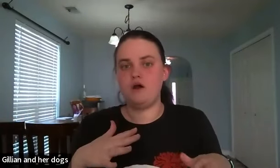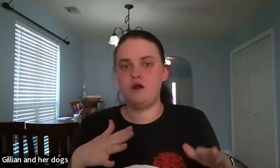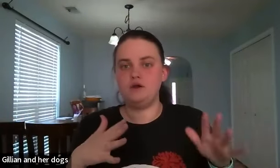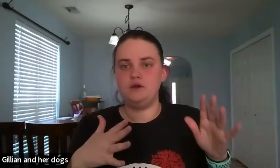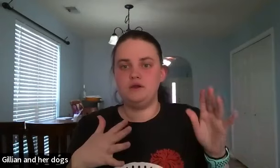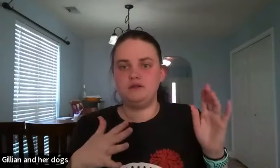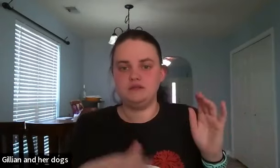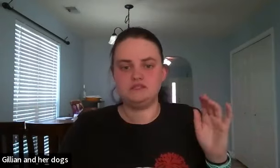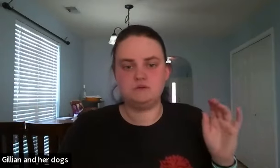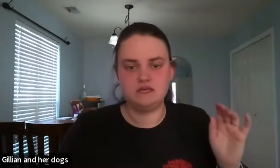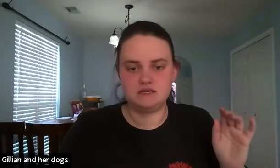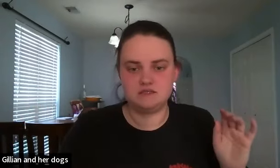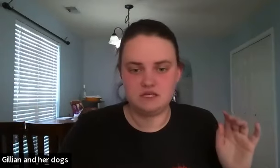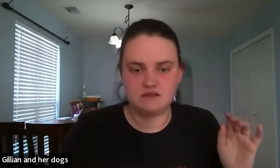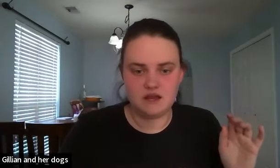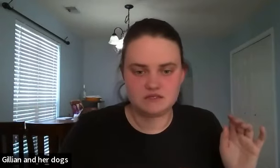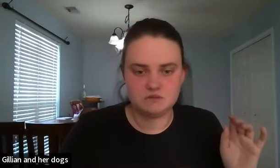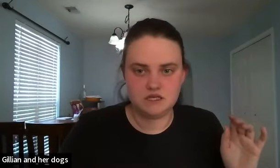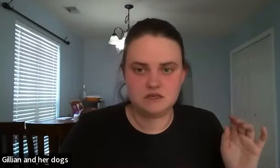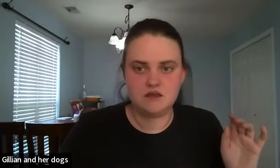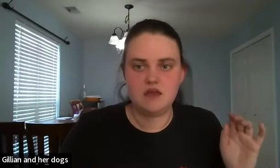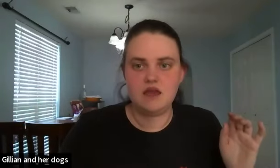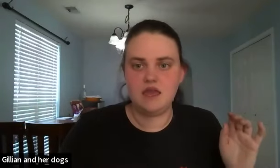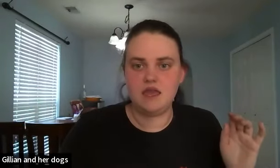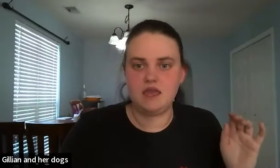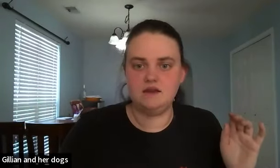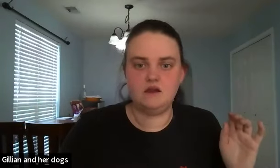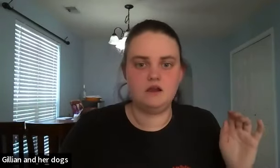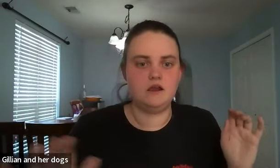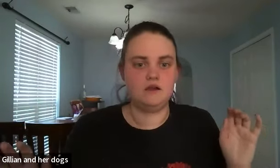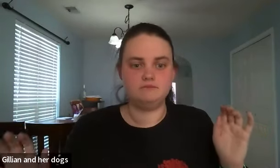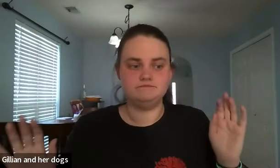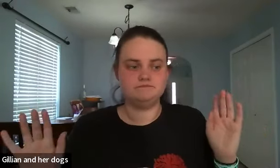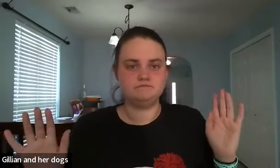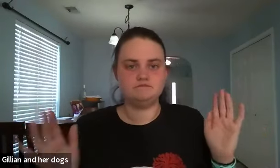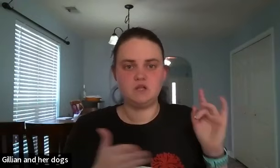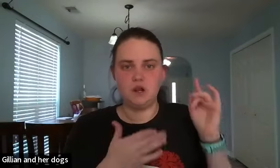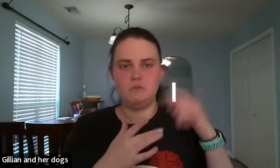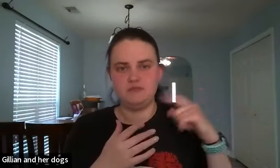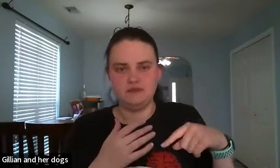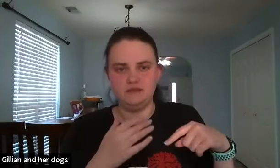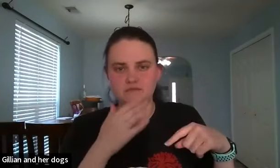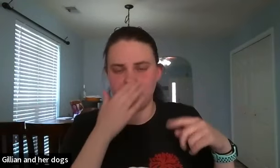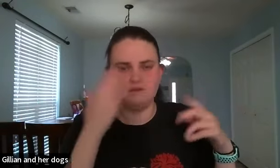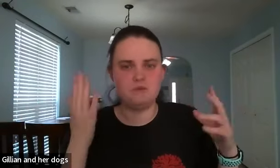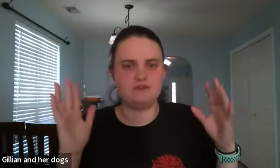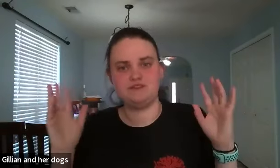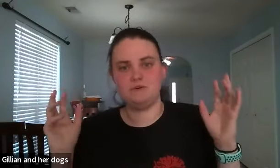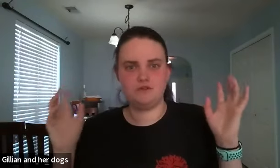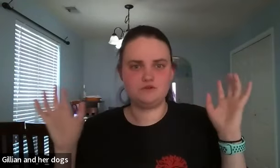our this week, next week, last week, and our monthly, I can't remember what the term for those